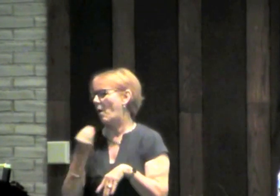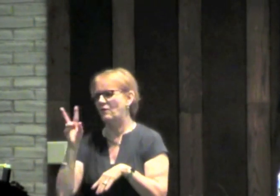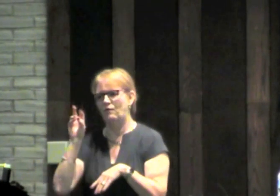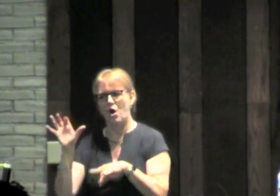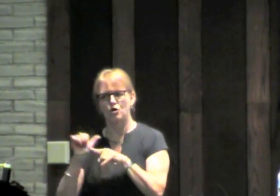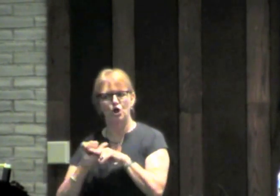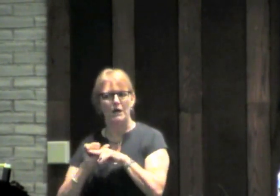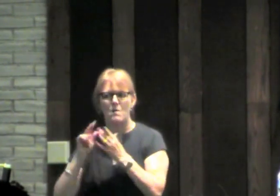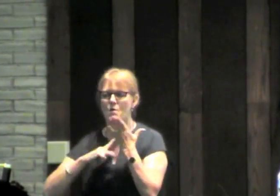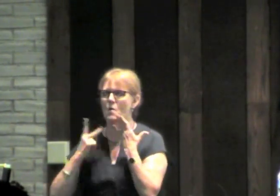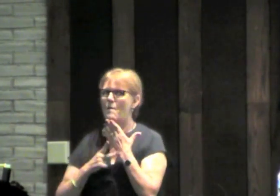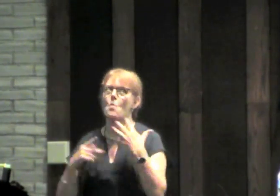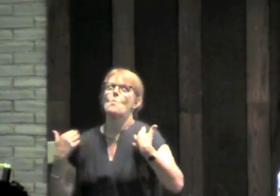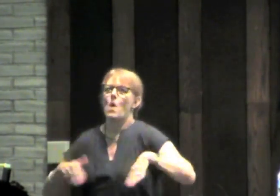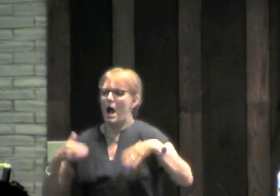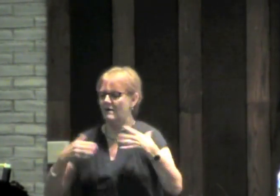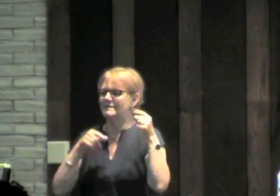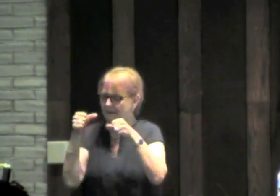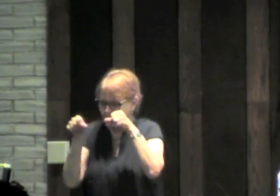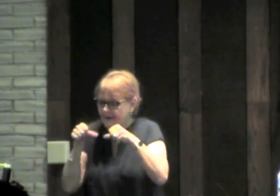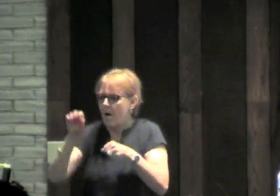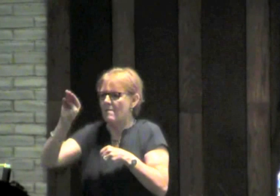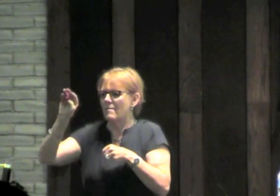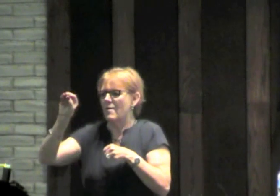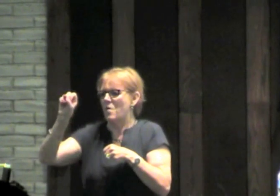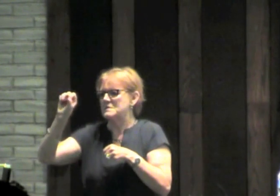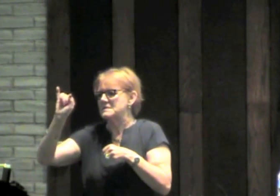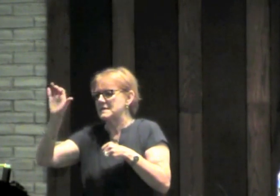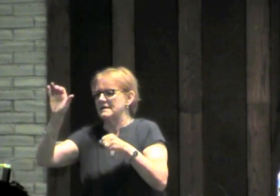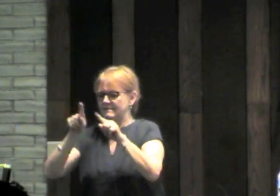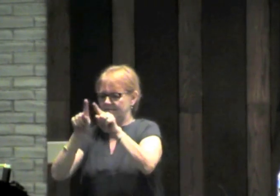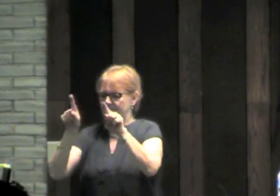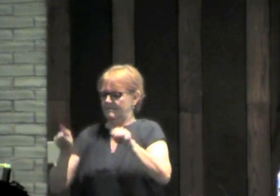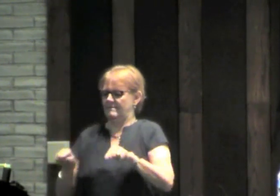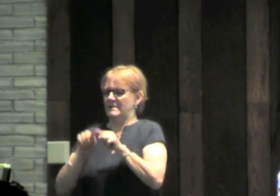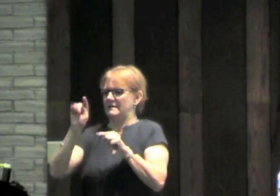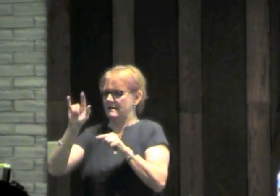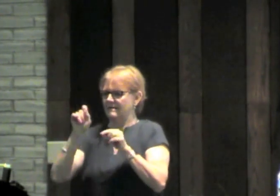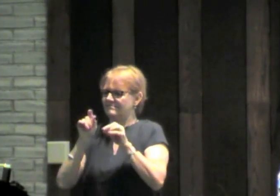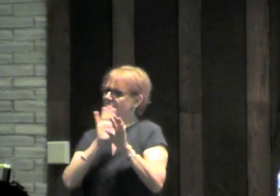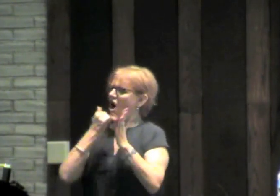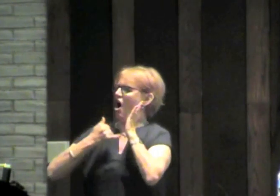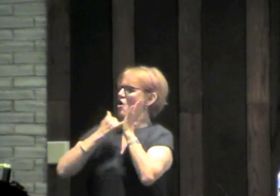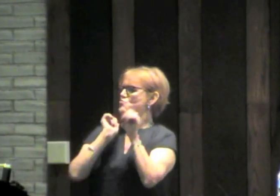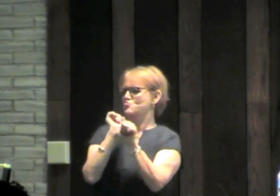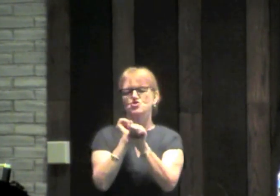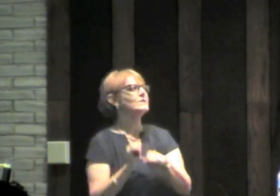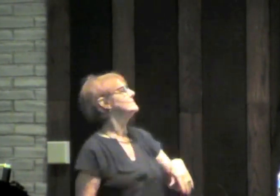students. They had a great vocational training program where they focused on making mosaics